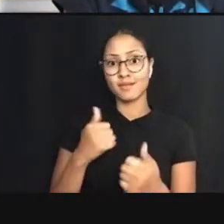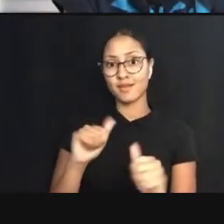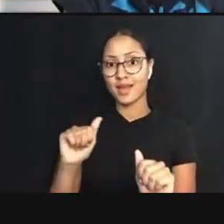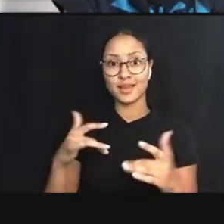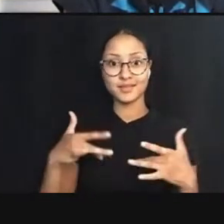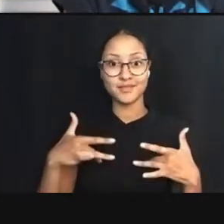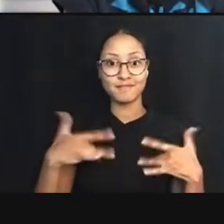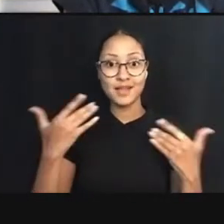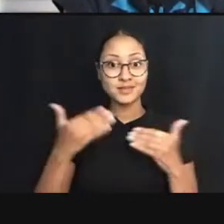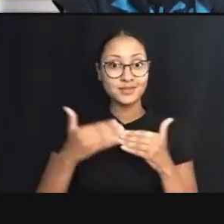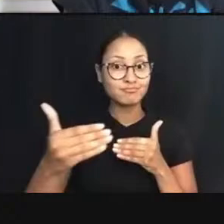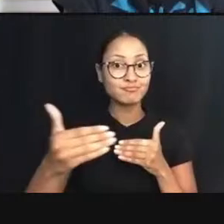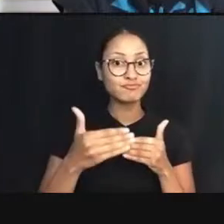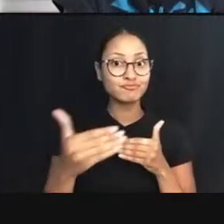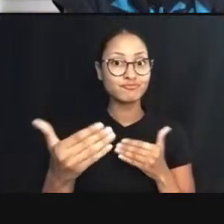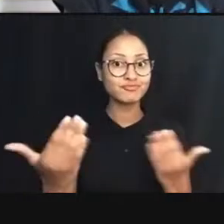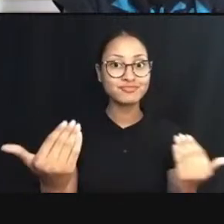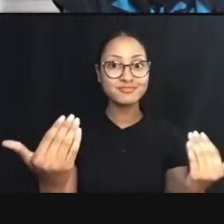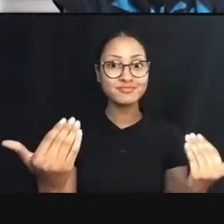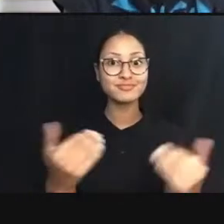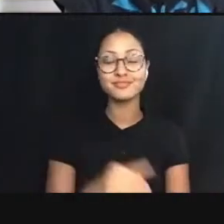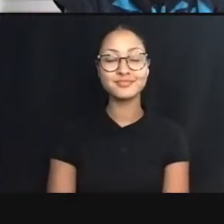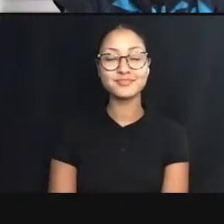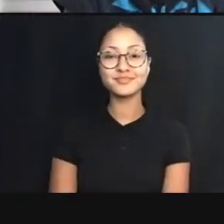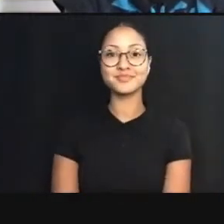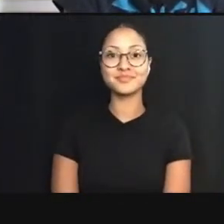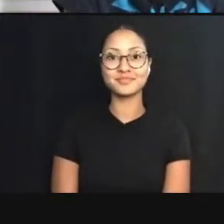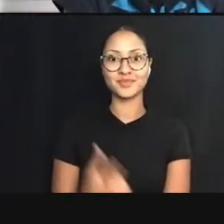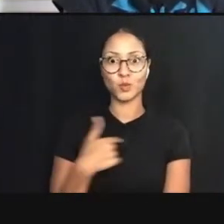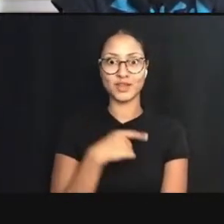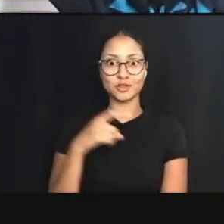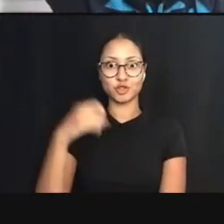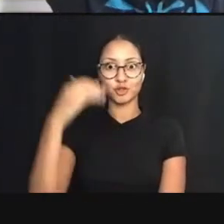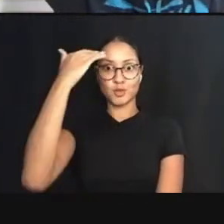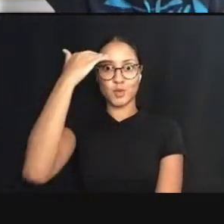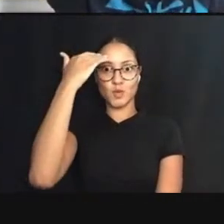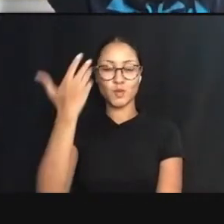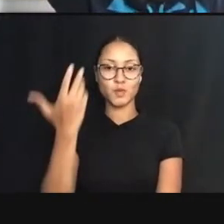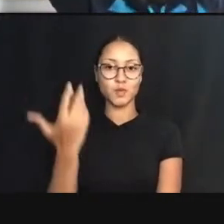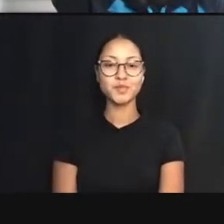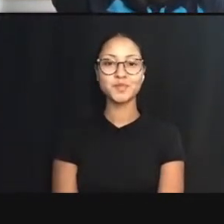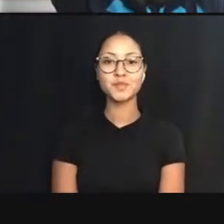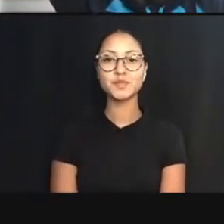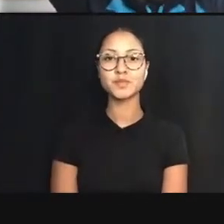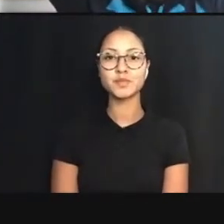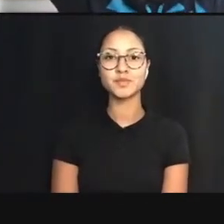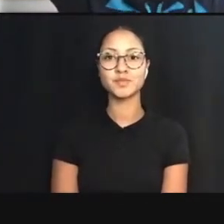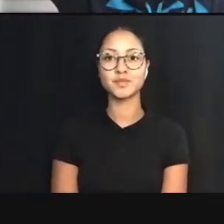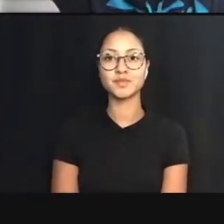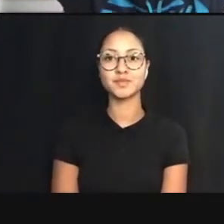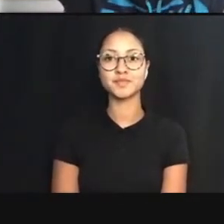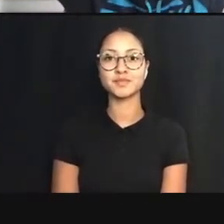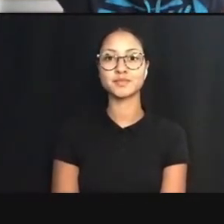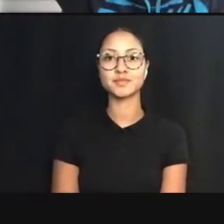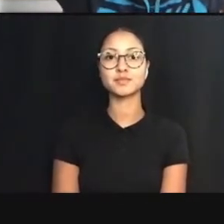Is there anything coming up? Let me start there, that we should know about. But I gotta look at Dance you. Africa.